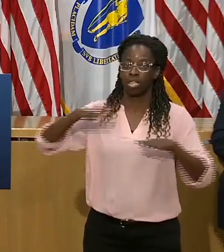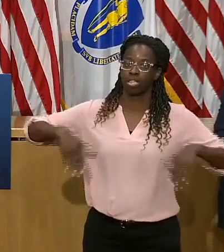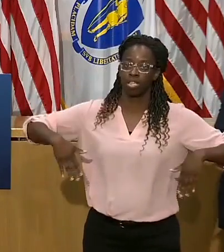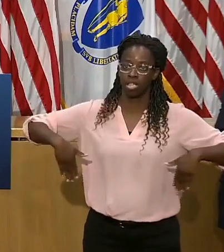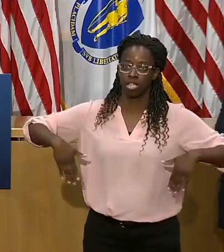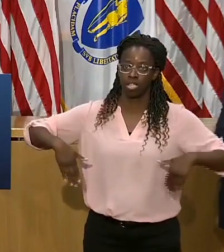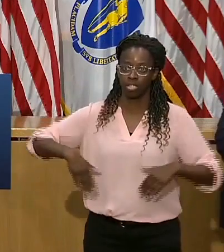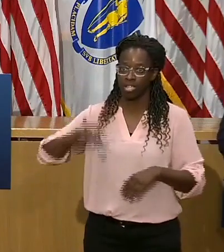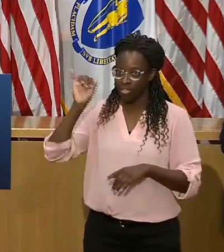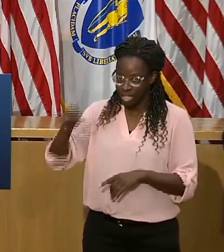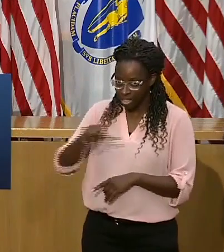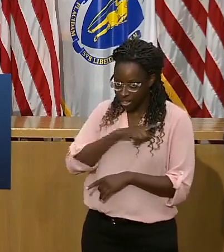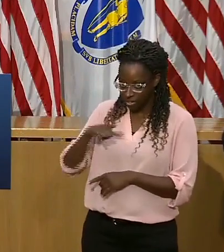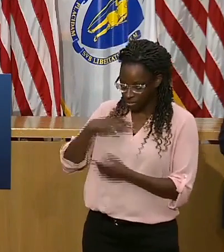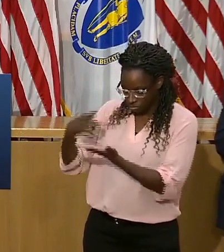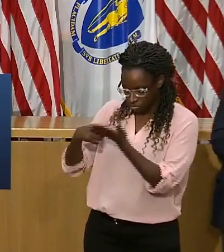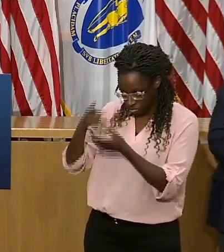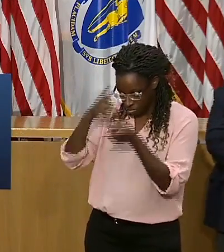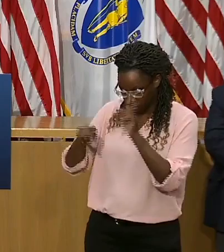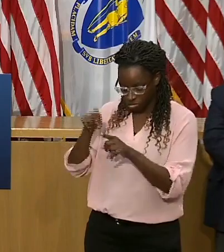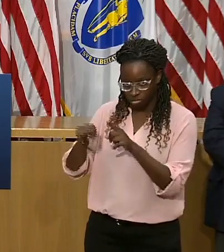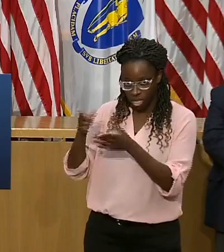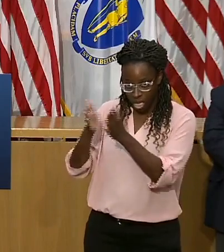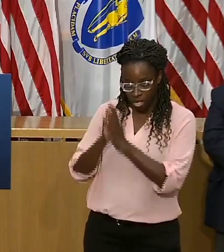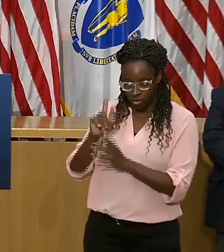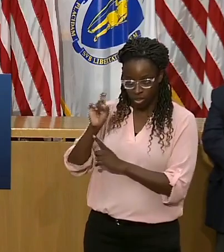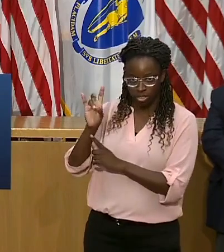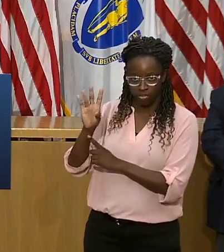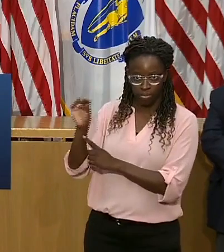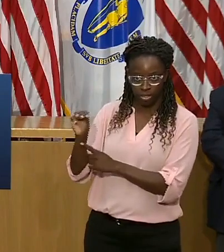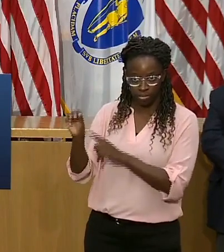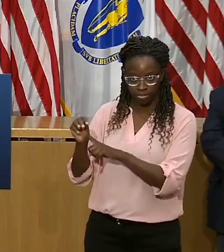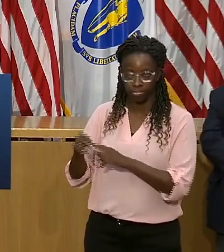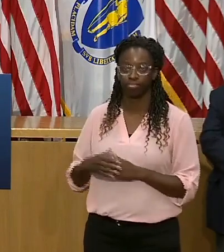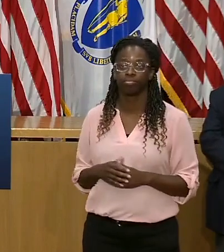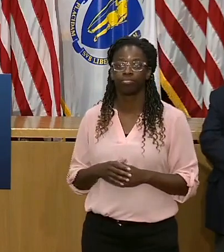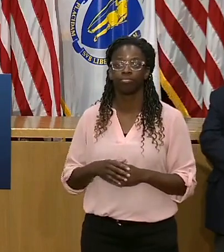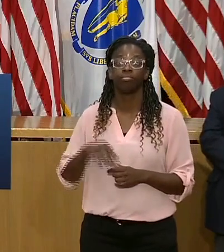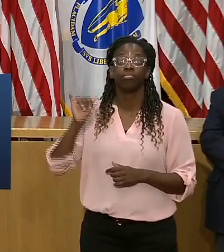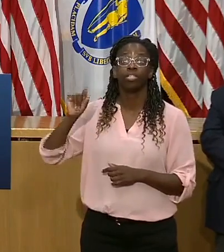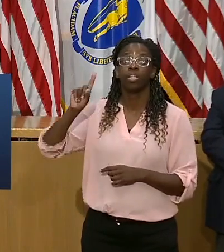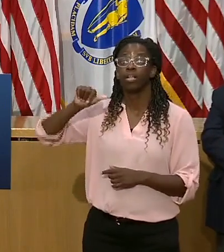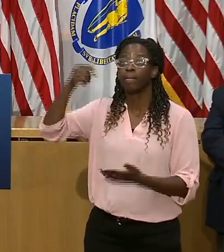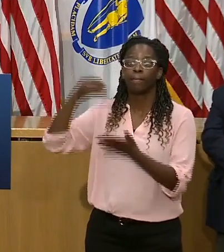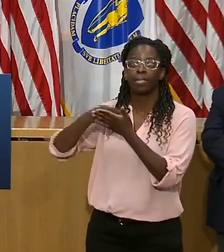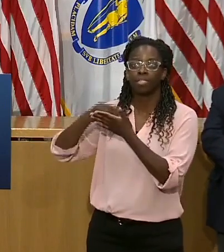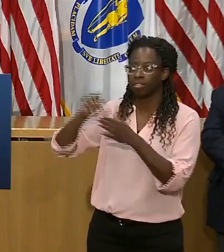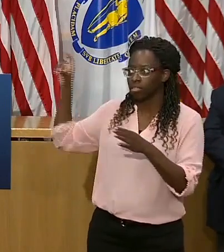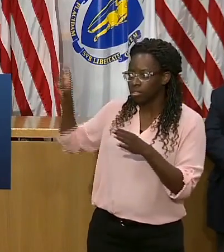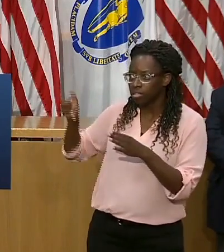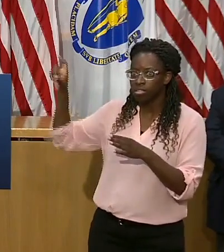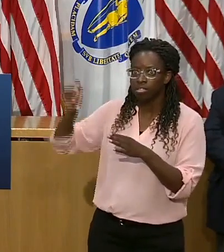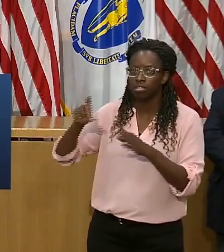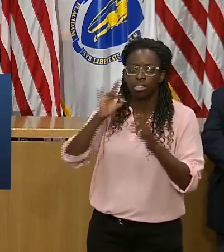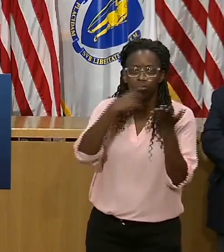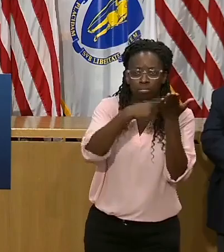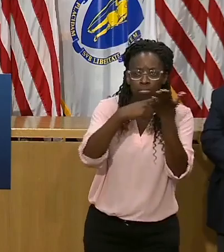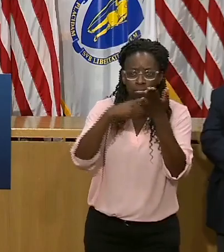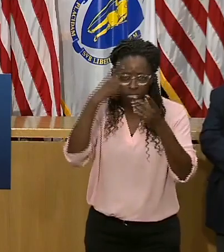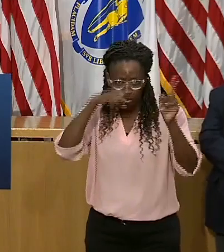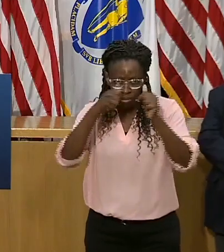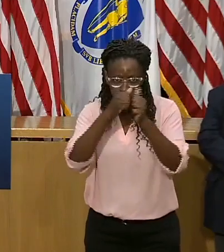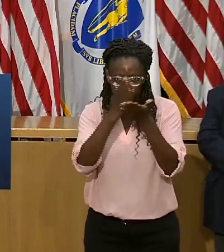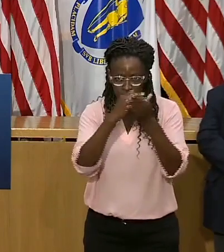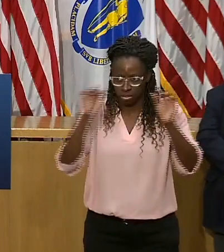separate, okay? That's on top of the stuff we're talking about today. In a perfect world, we'd find a way to work with the legislature to get